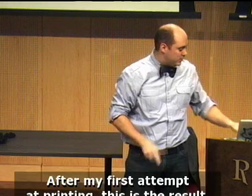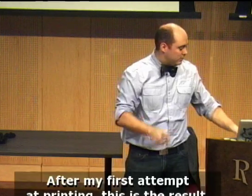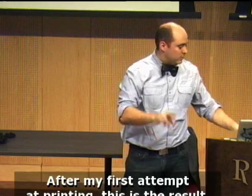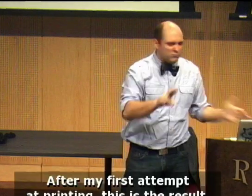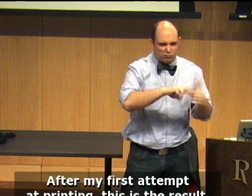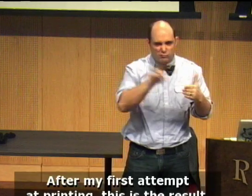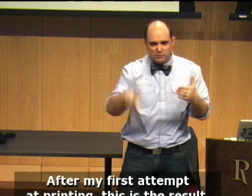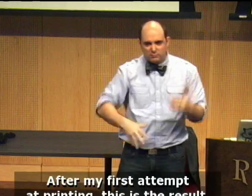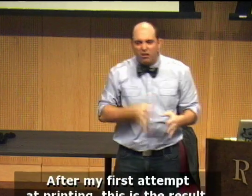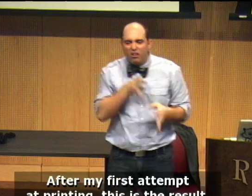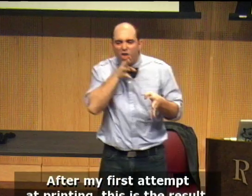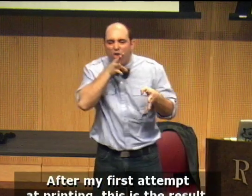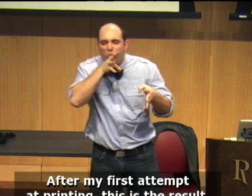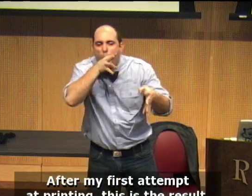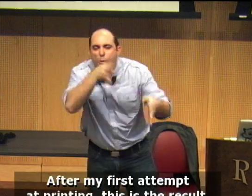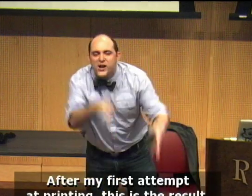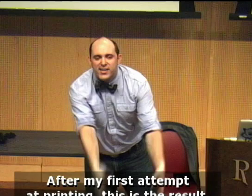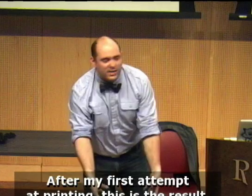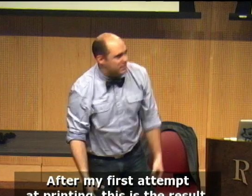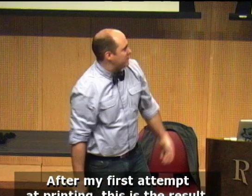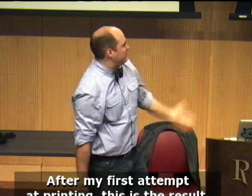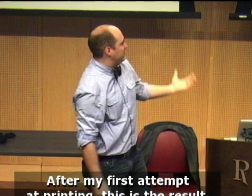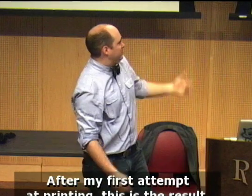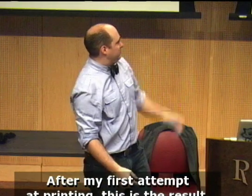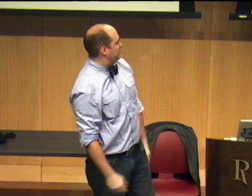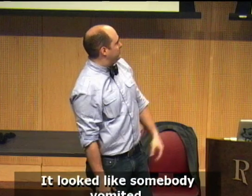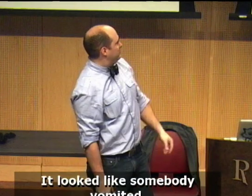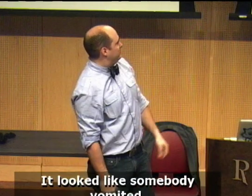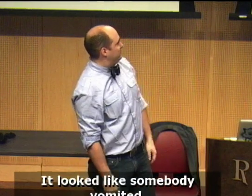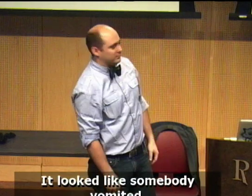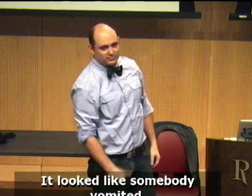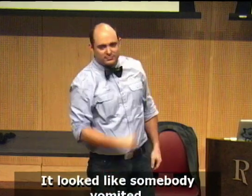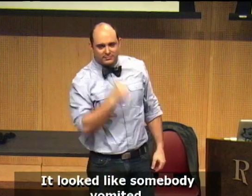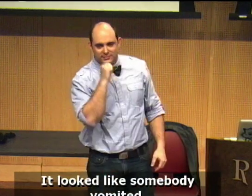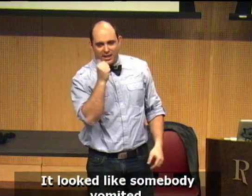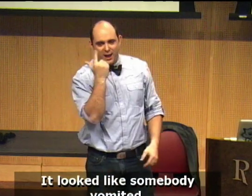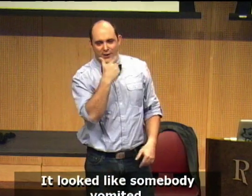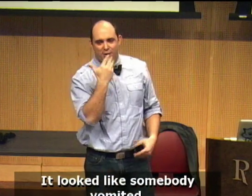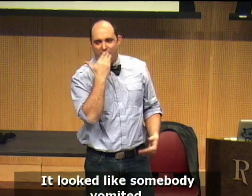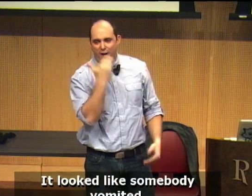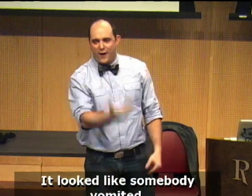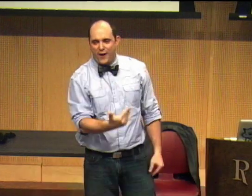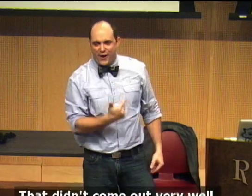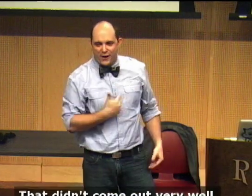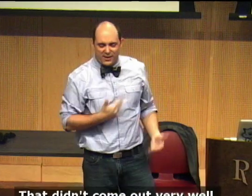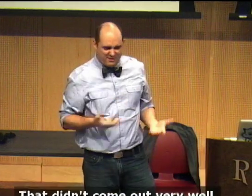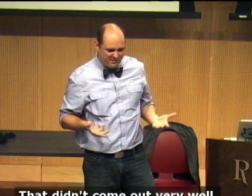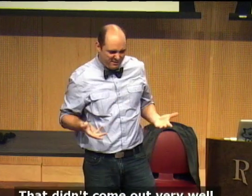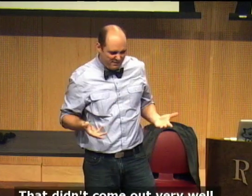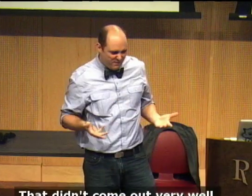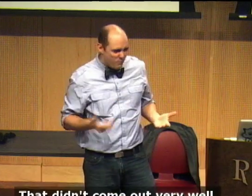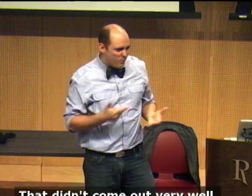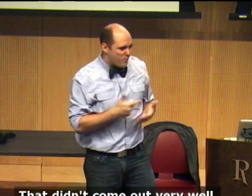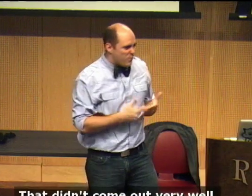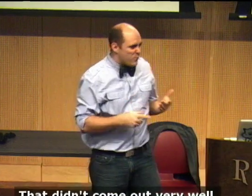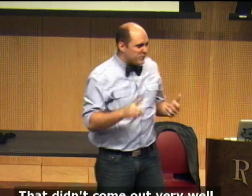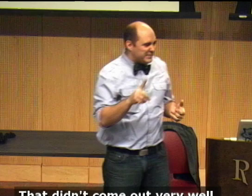After my first attempt at printing, this is the result. It looked like somebody vomited. That didn't come out very